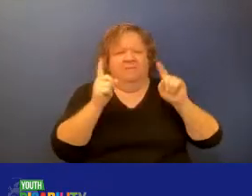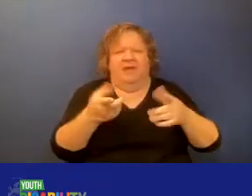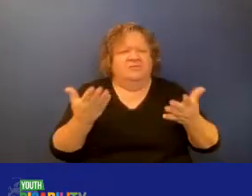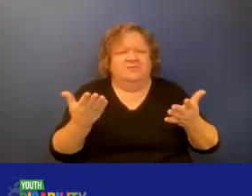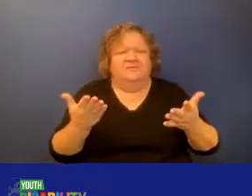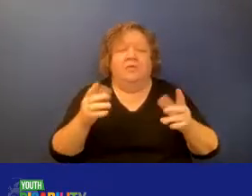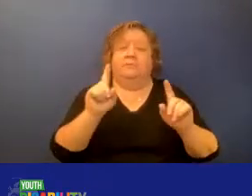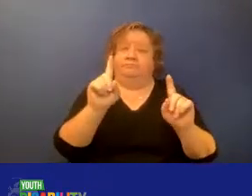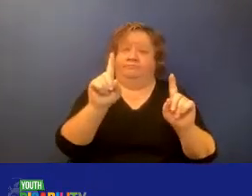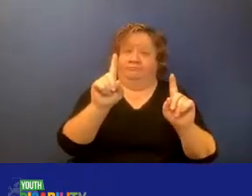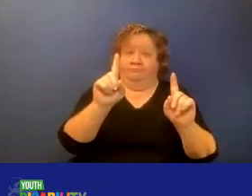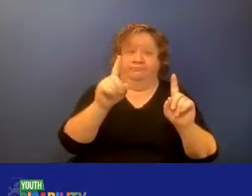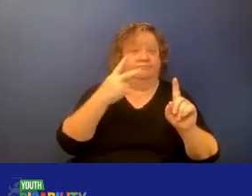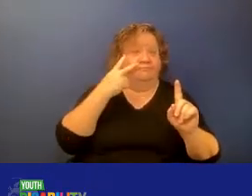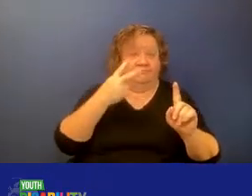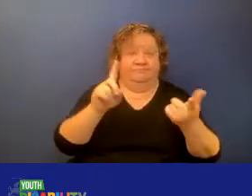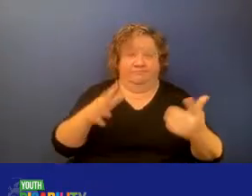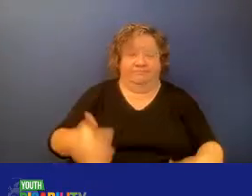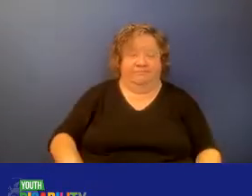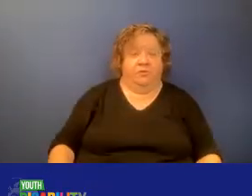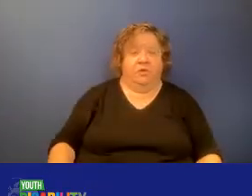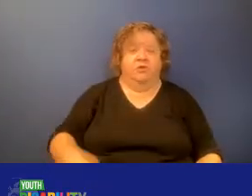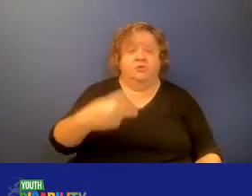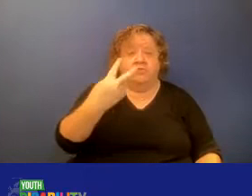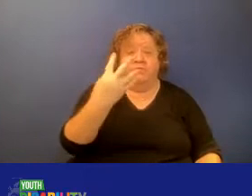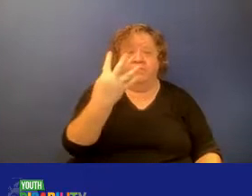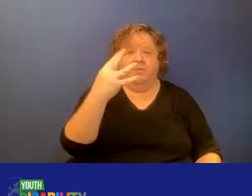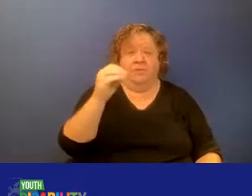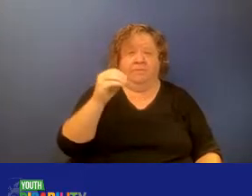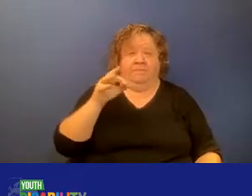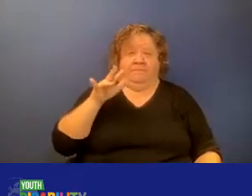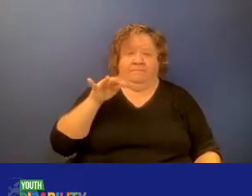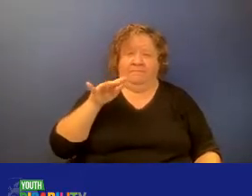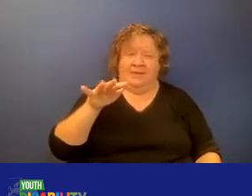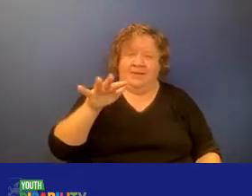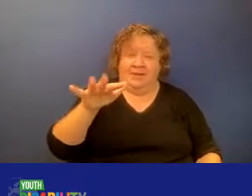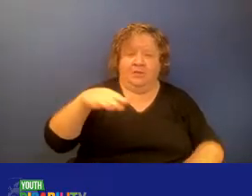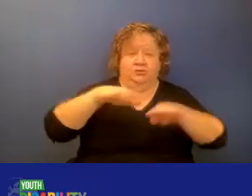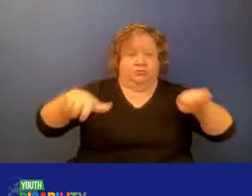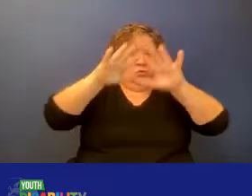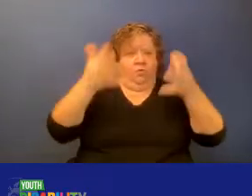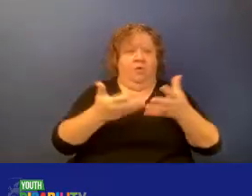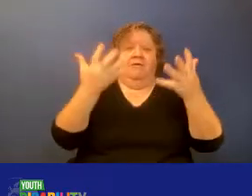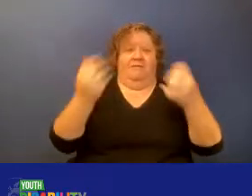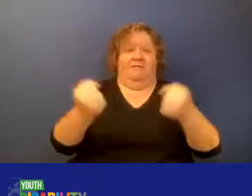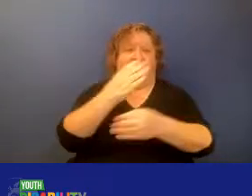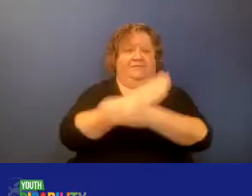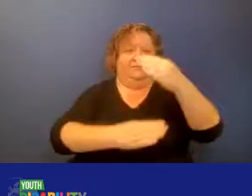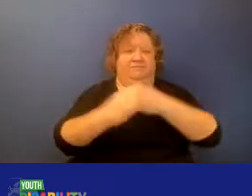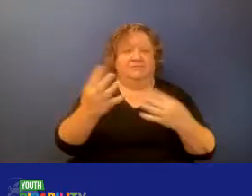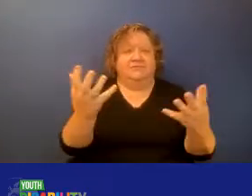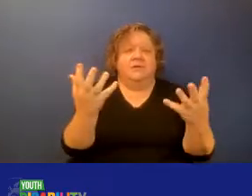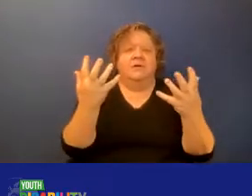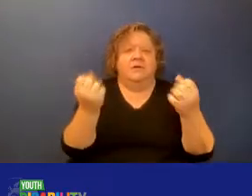240 million children and adolescents with disabilities of the world who are still left behind, living in the margins